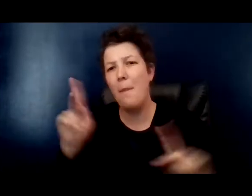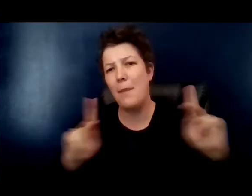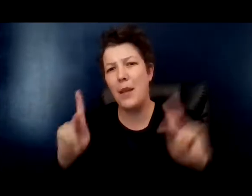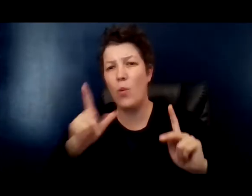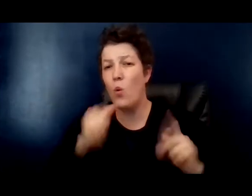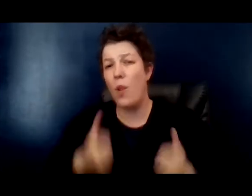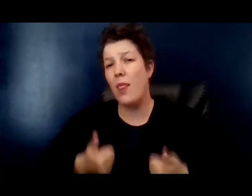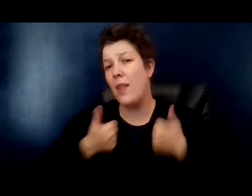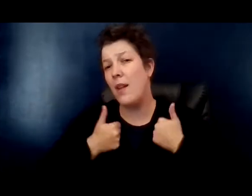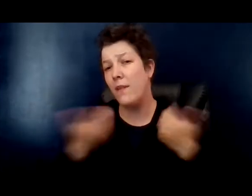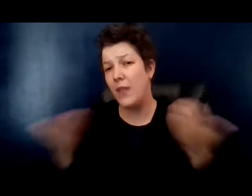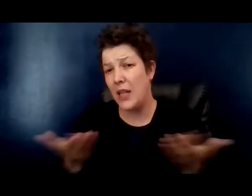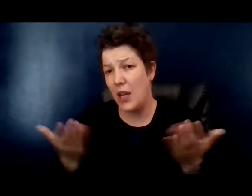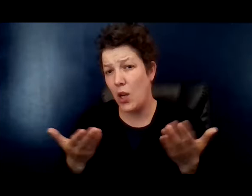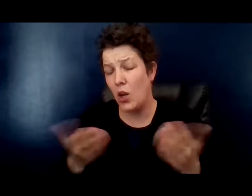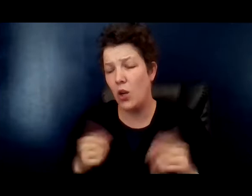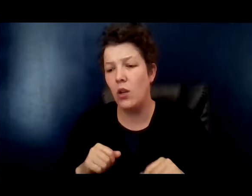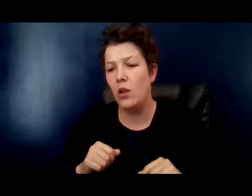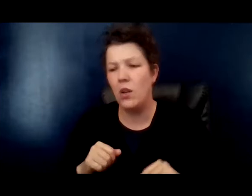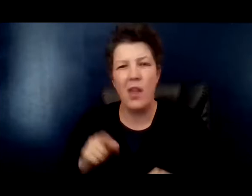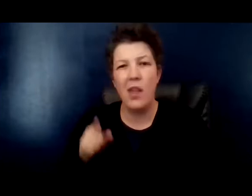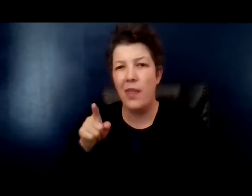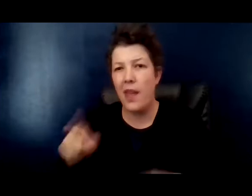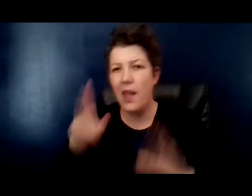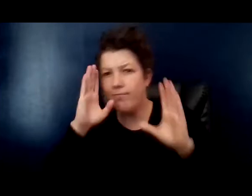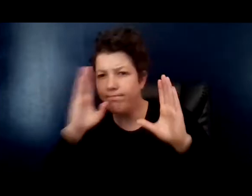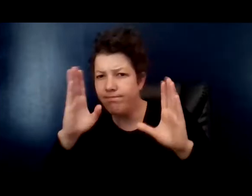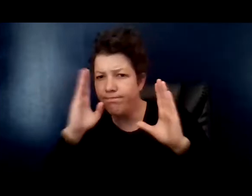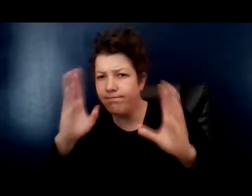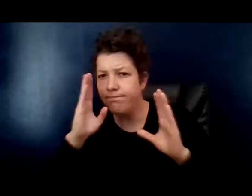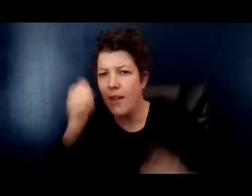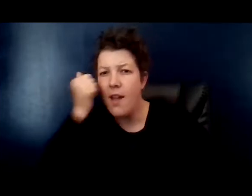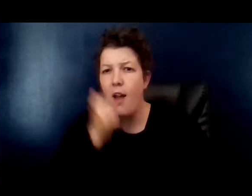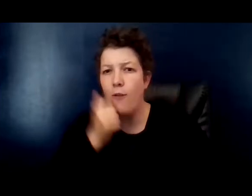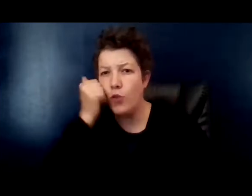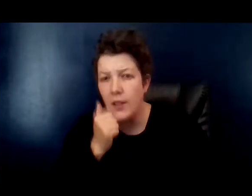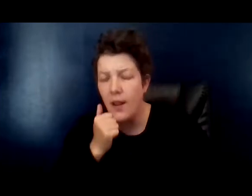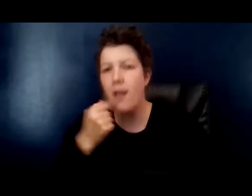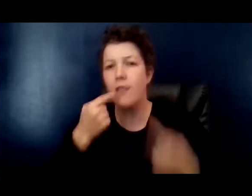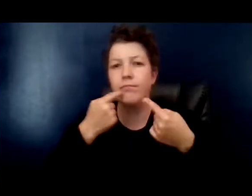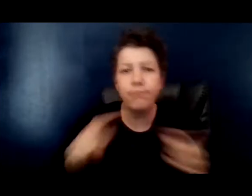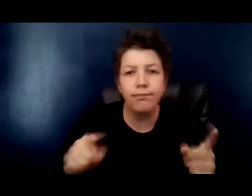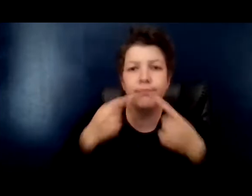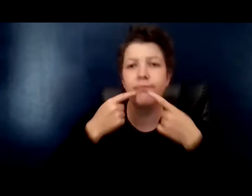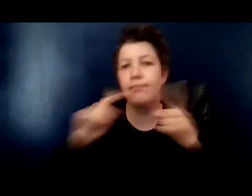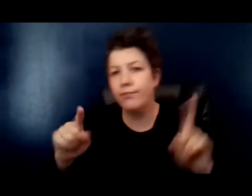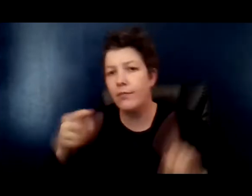health department's been saying almost every day at 3:30 about the importance of